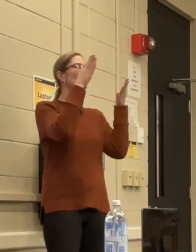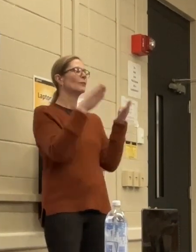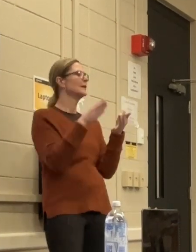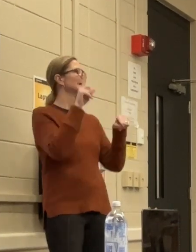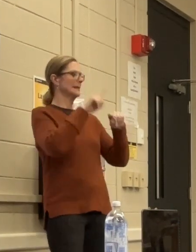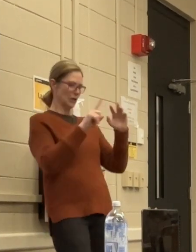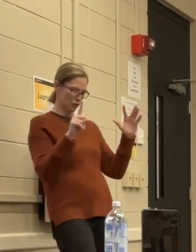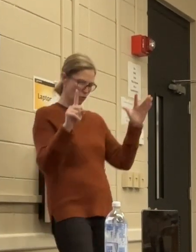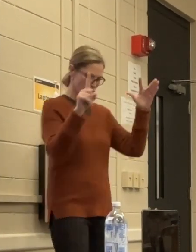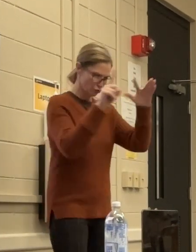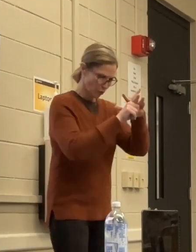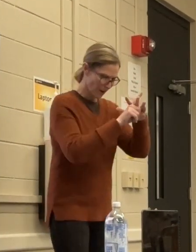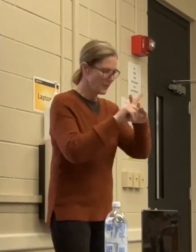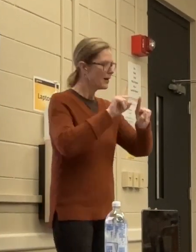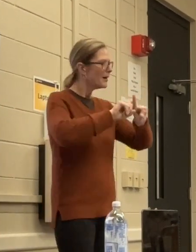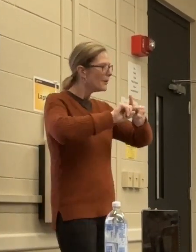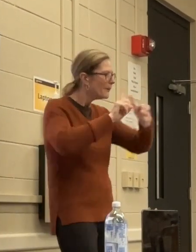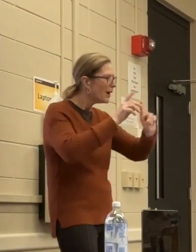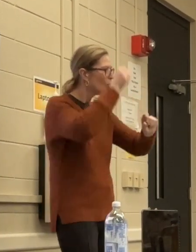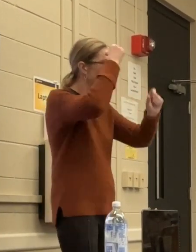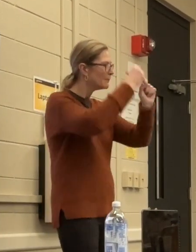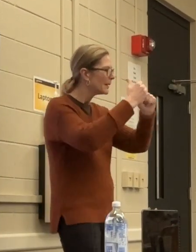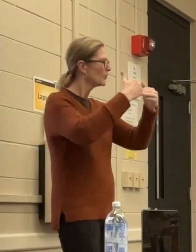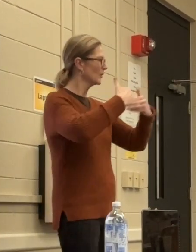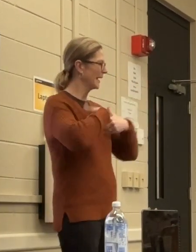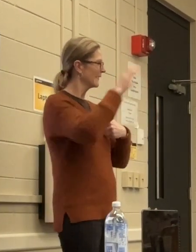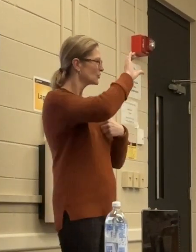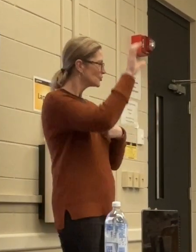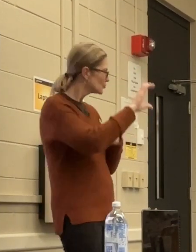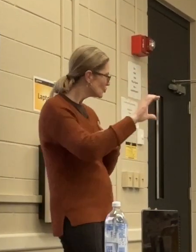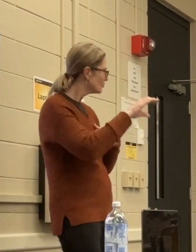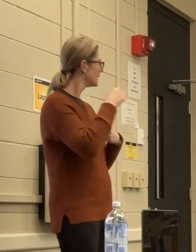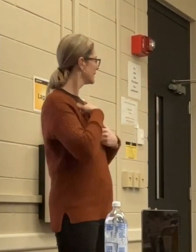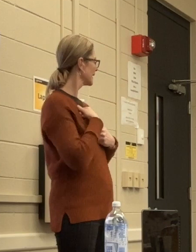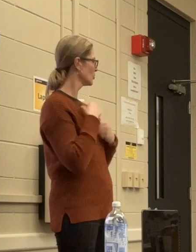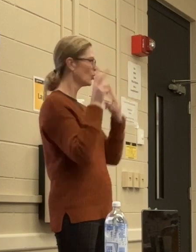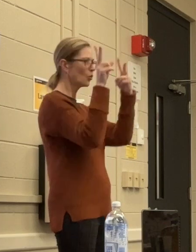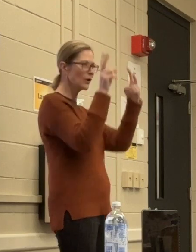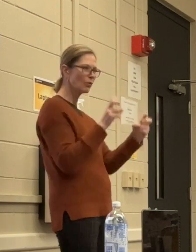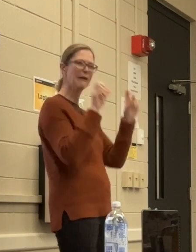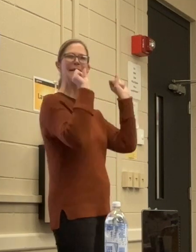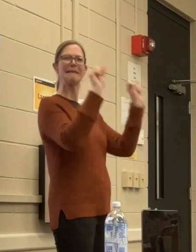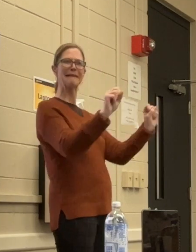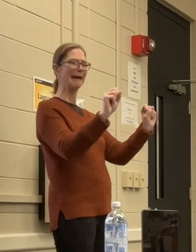I understand if you don't have a deaf person to sign up.